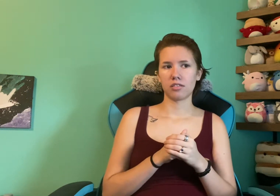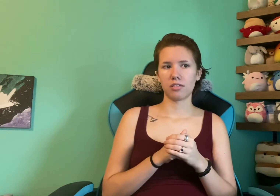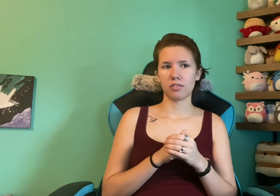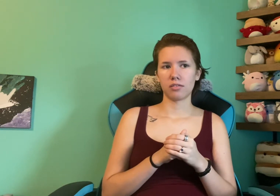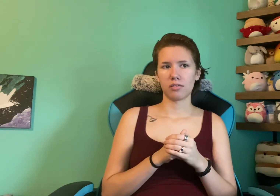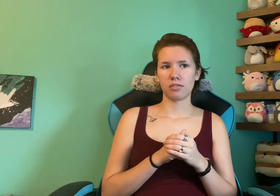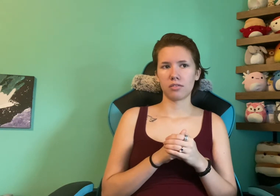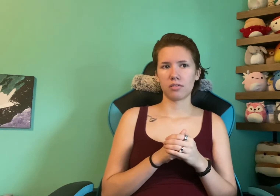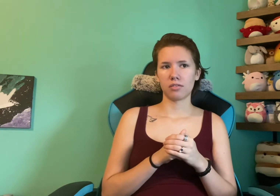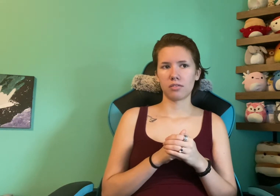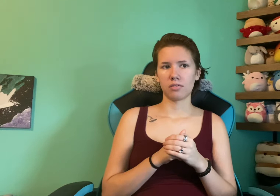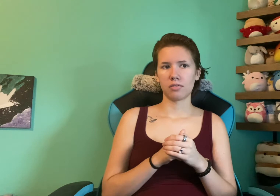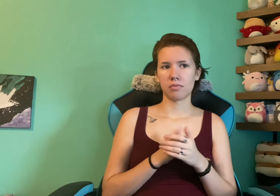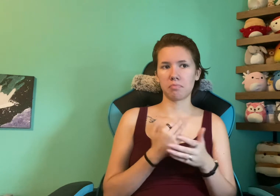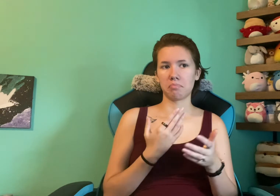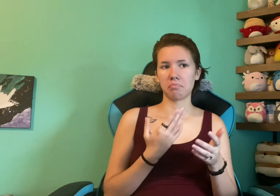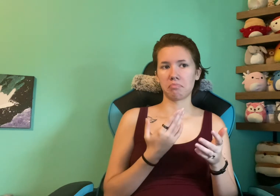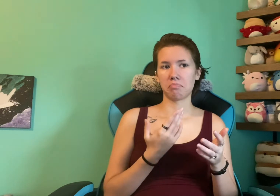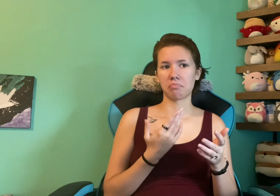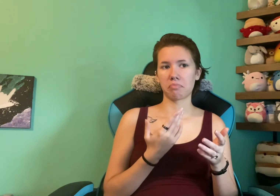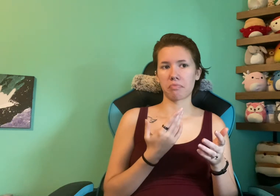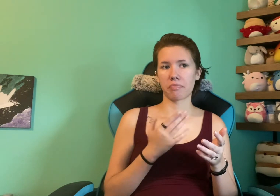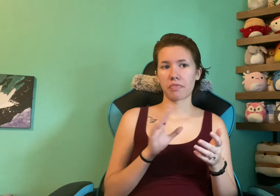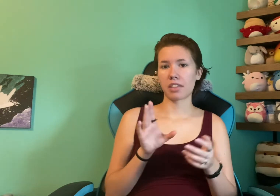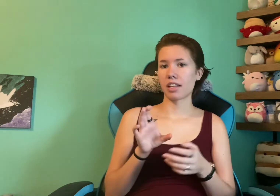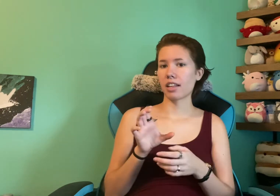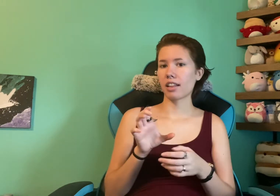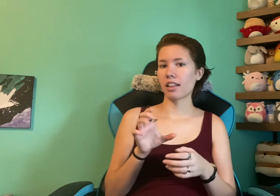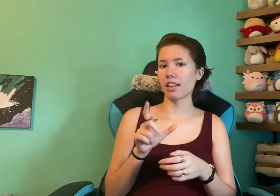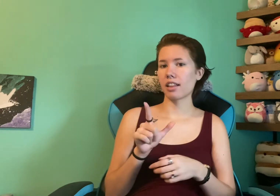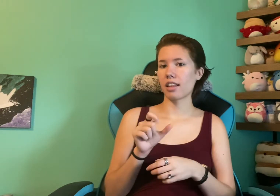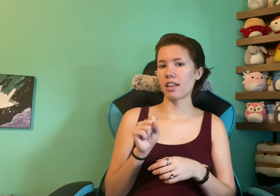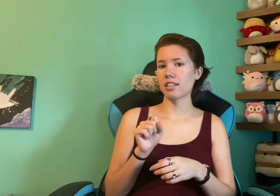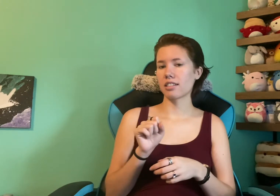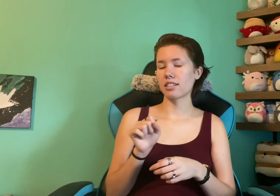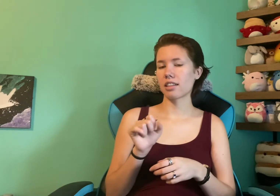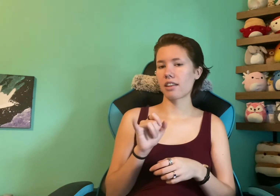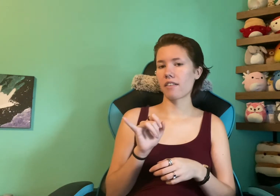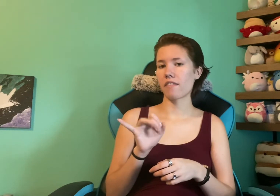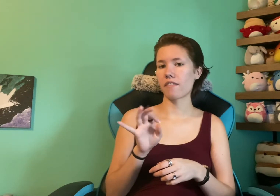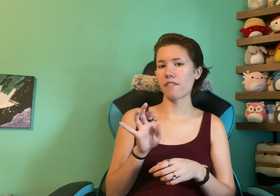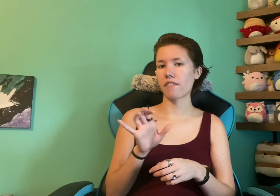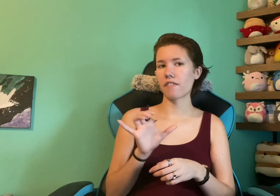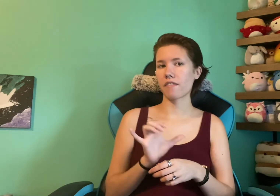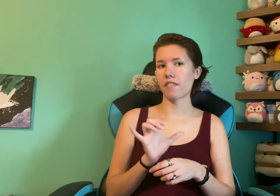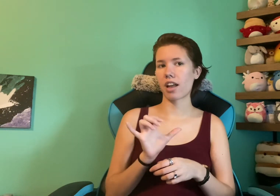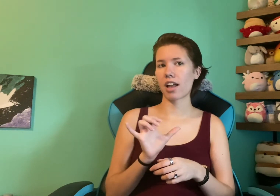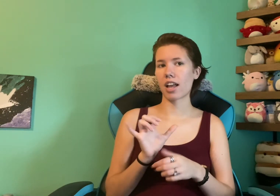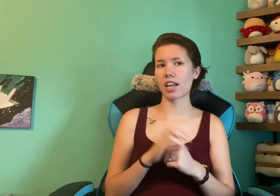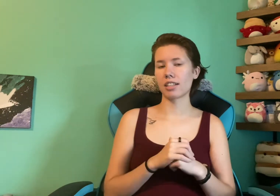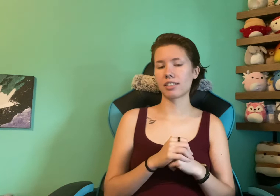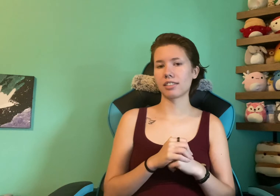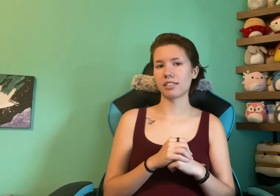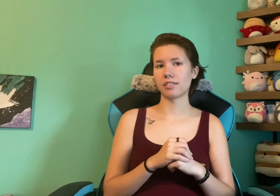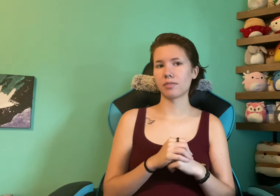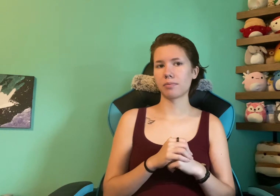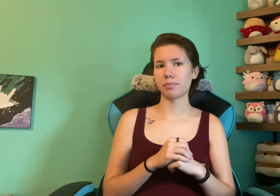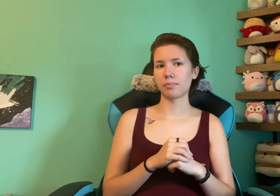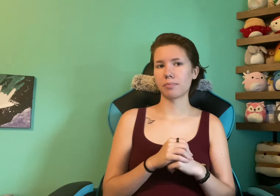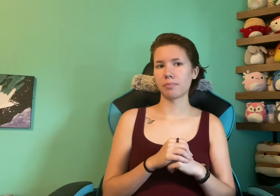be asked to classify items in categories, identify a sequence of events. In other words, generally that